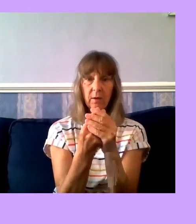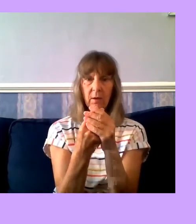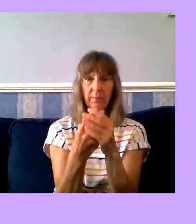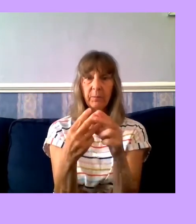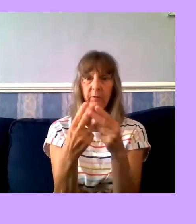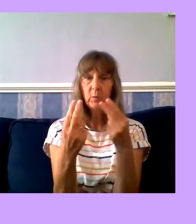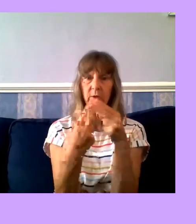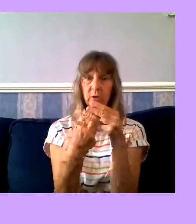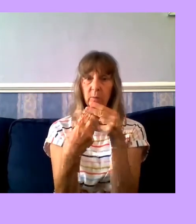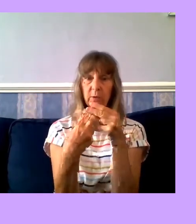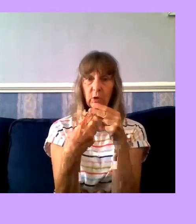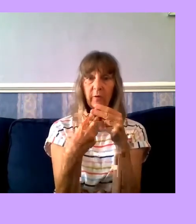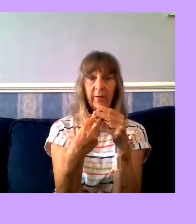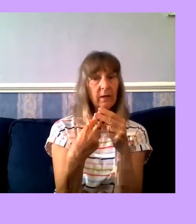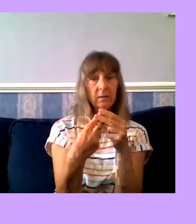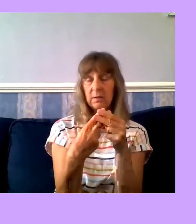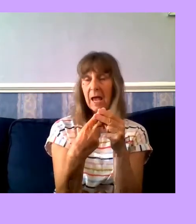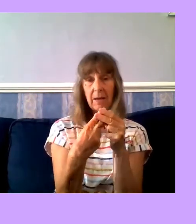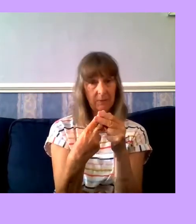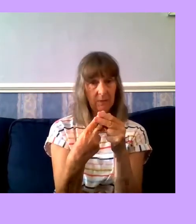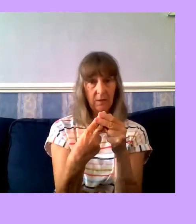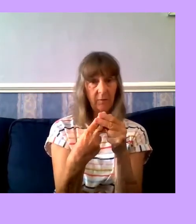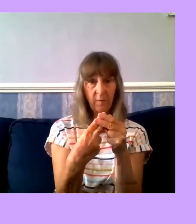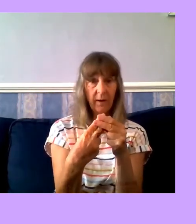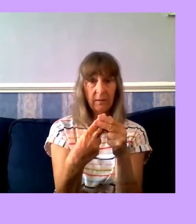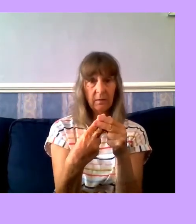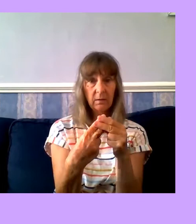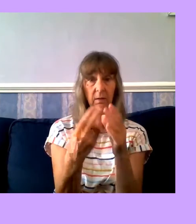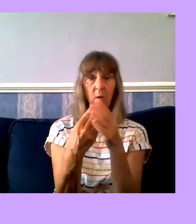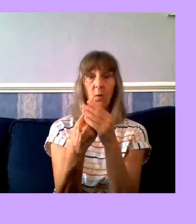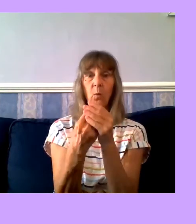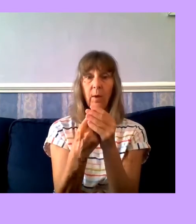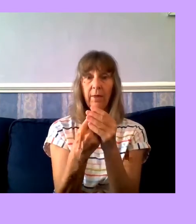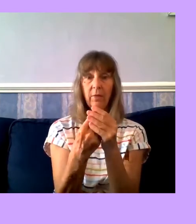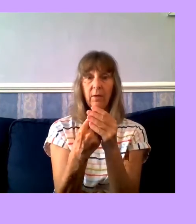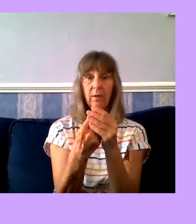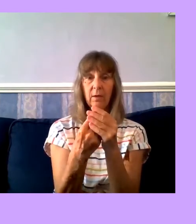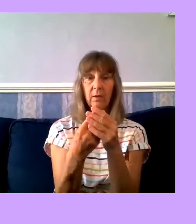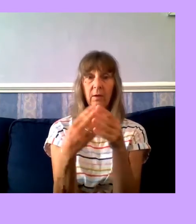with. If you want to do it with two fingers, absolutely fine.